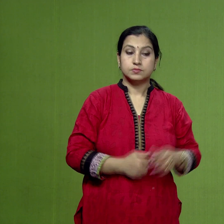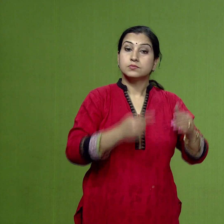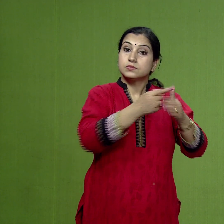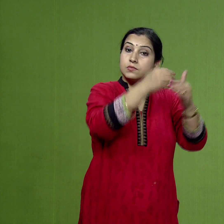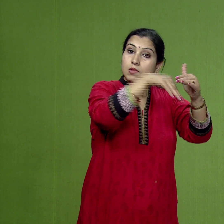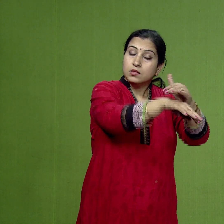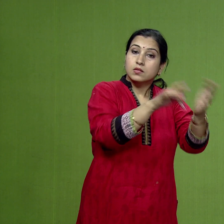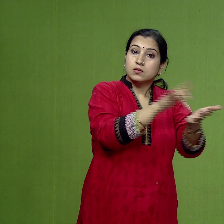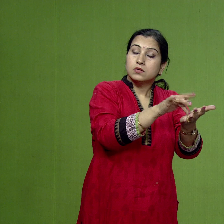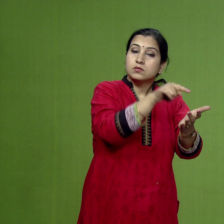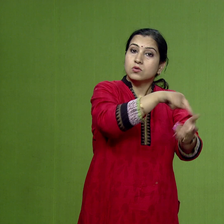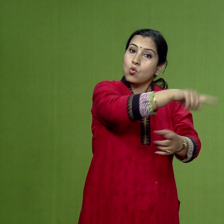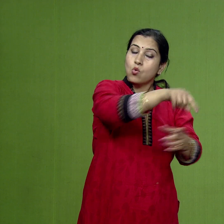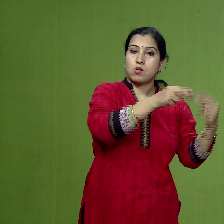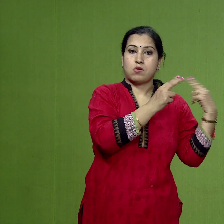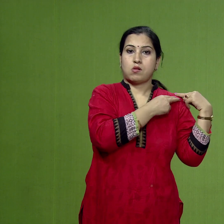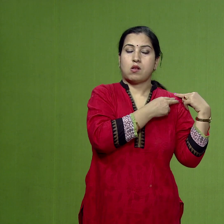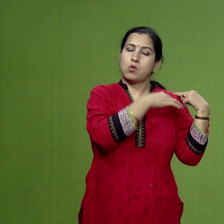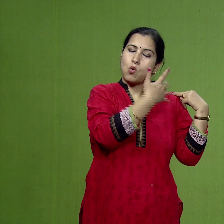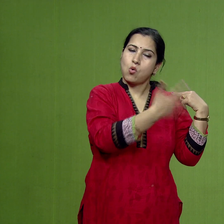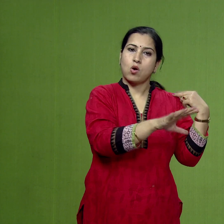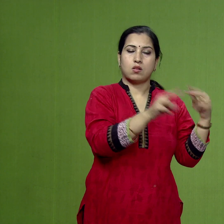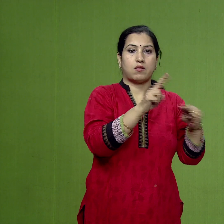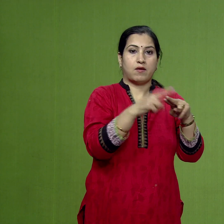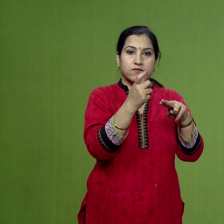Capitals are the centers of administration and finance.